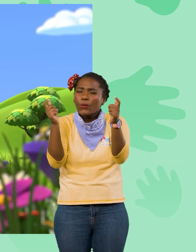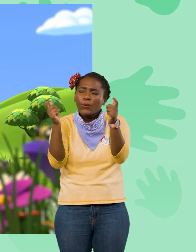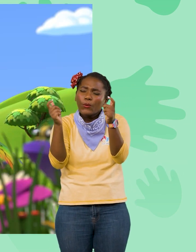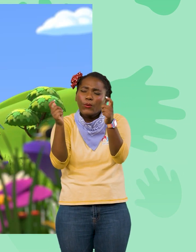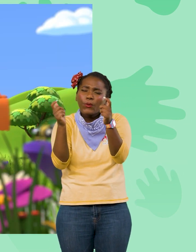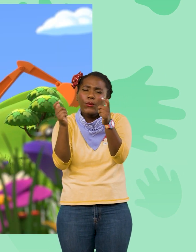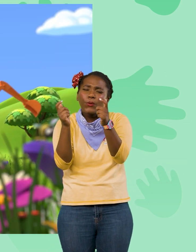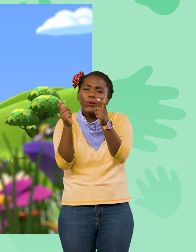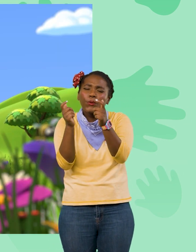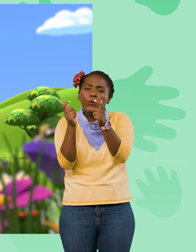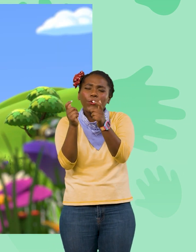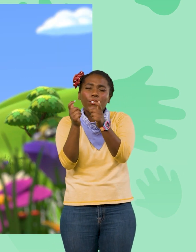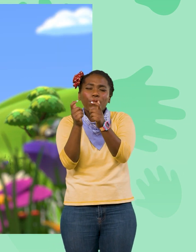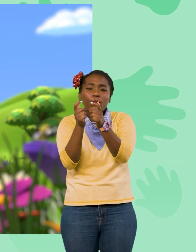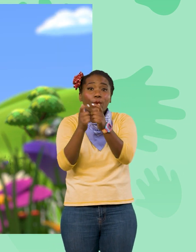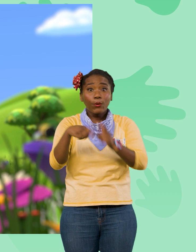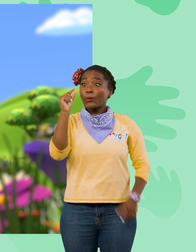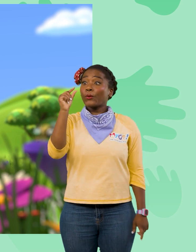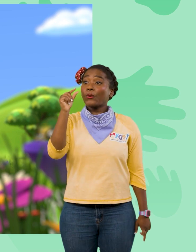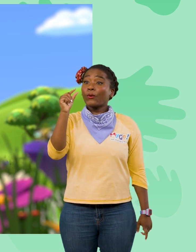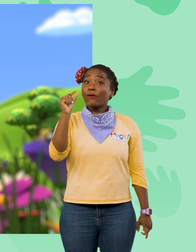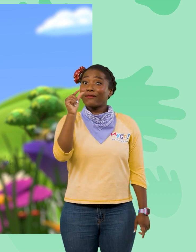tinier. Shrinking